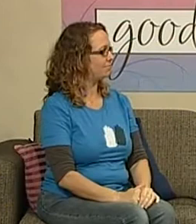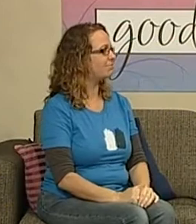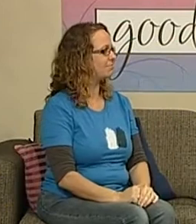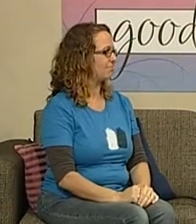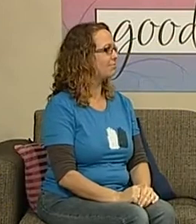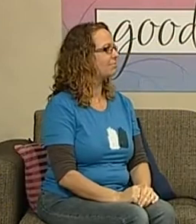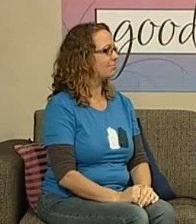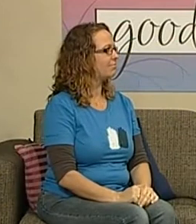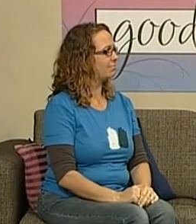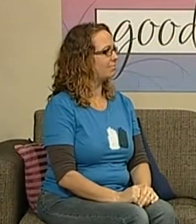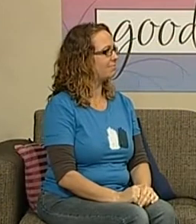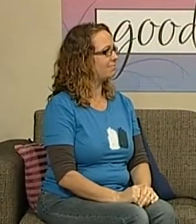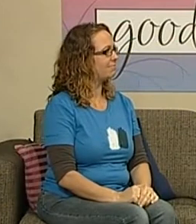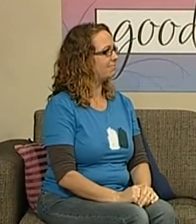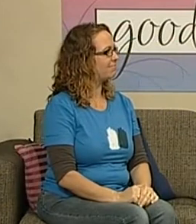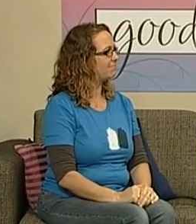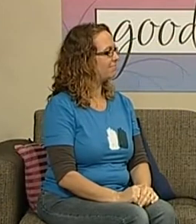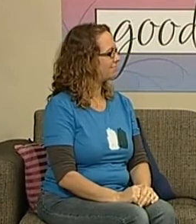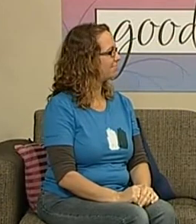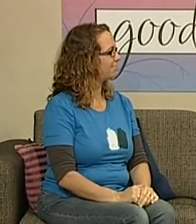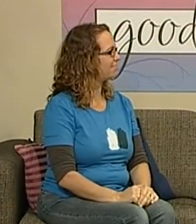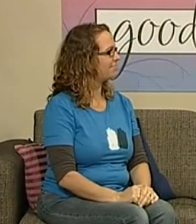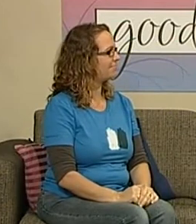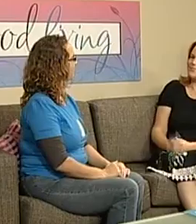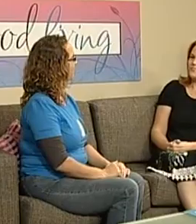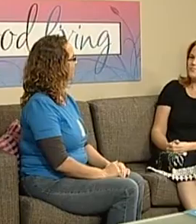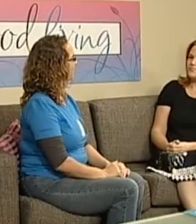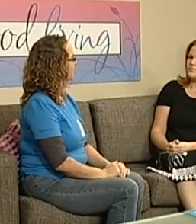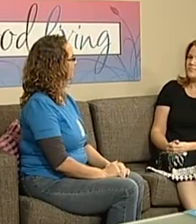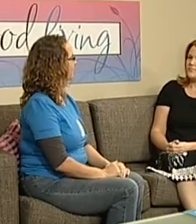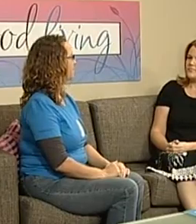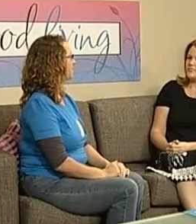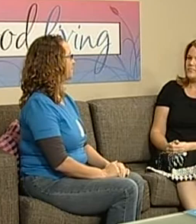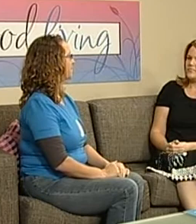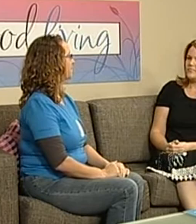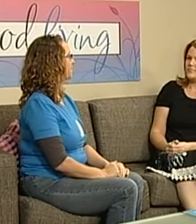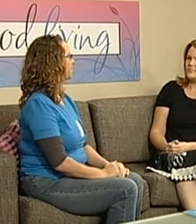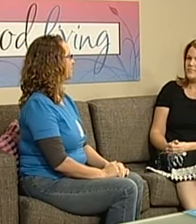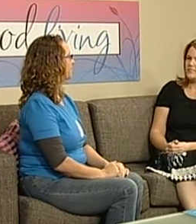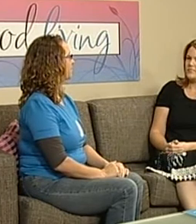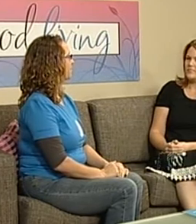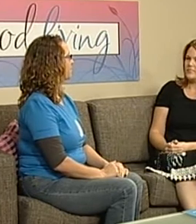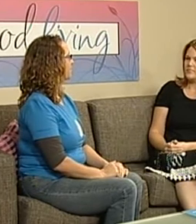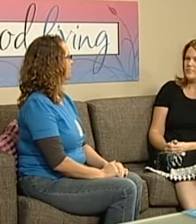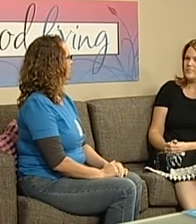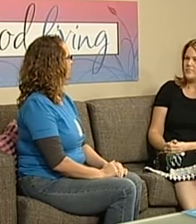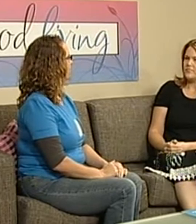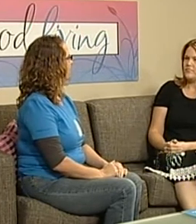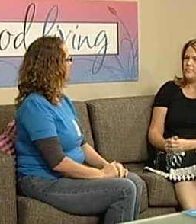whether to perhaps gesture. Fantastic. Now, an important part of a deaf person in the culture is having